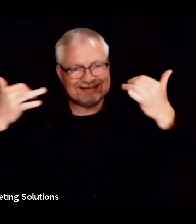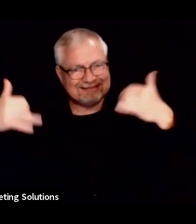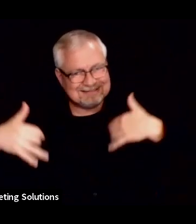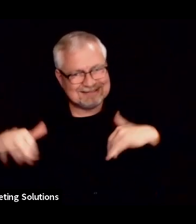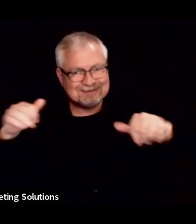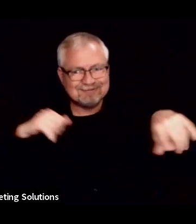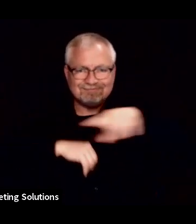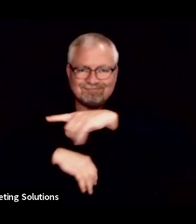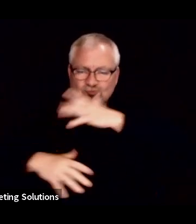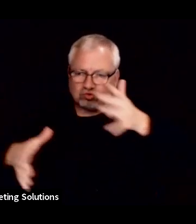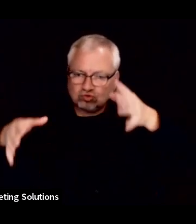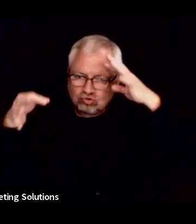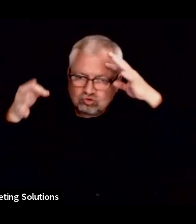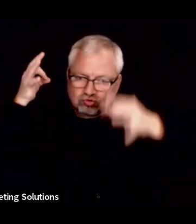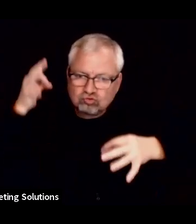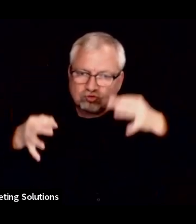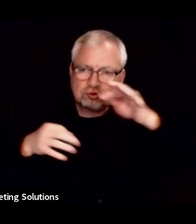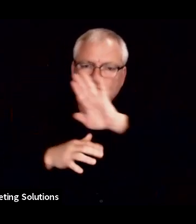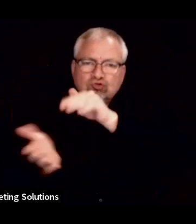test